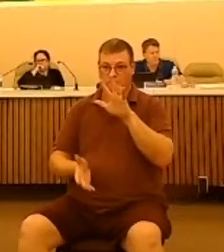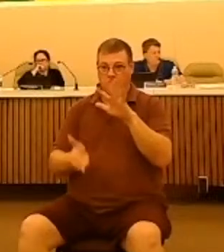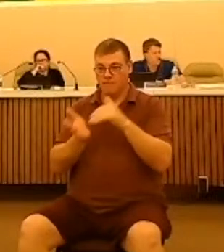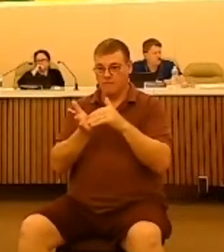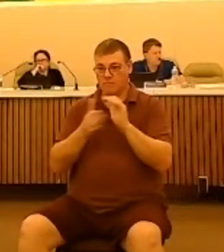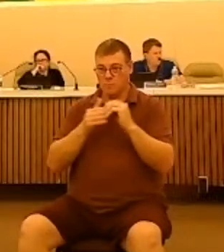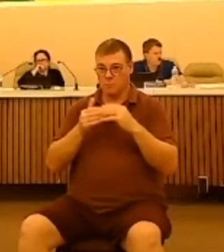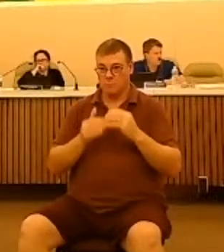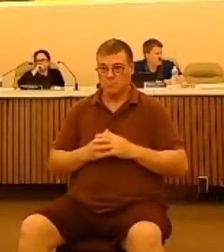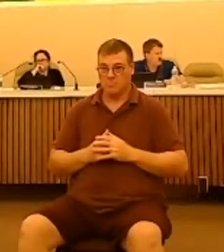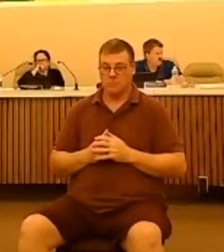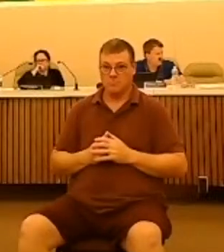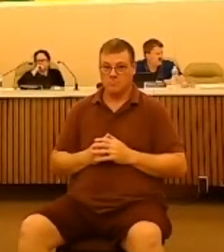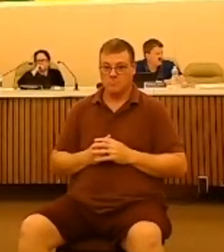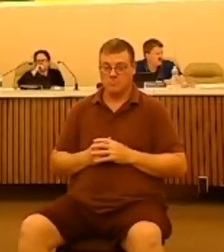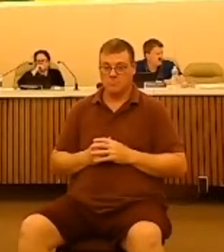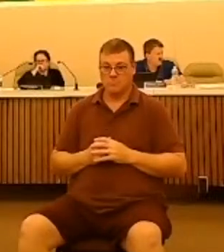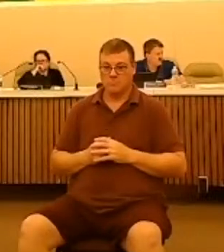$35,000.